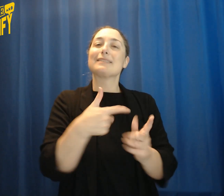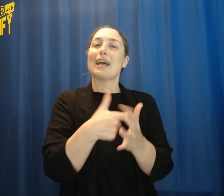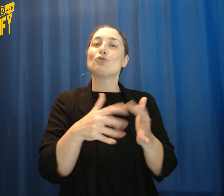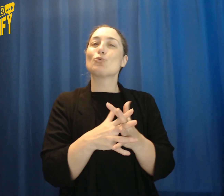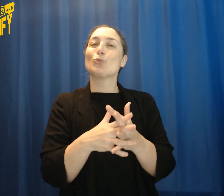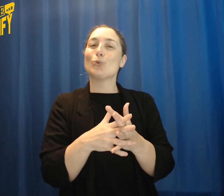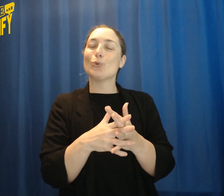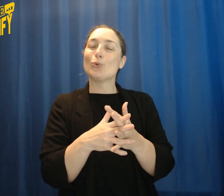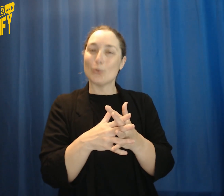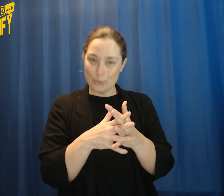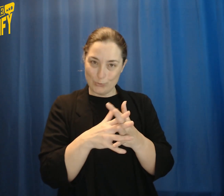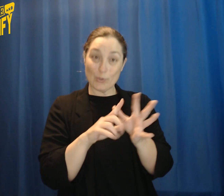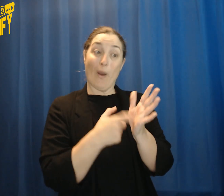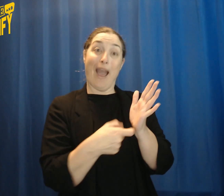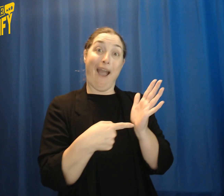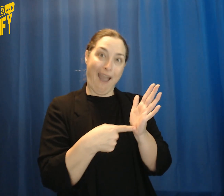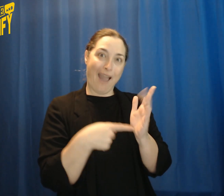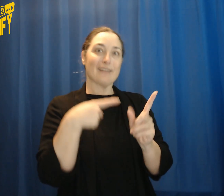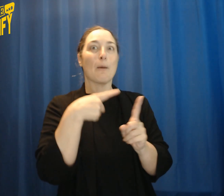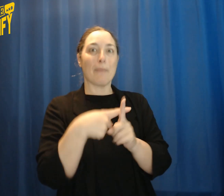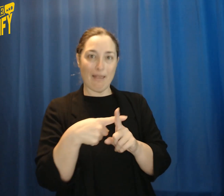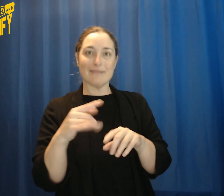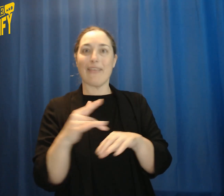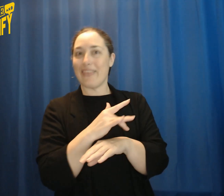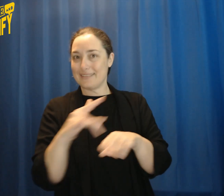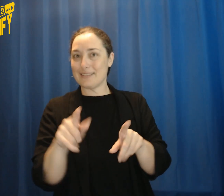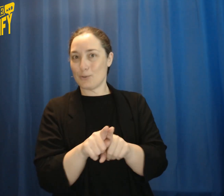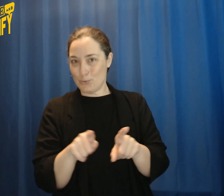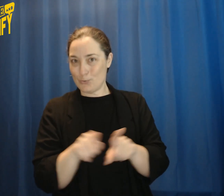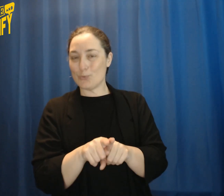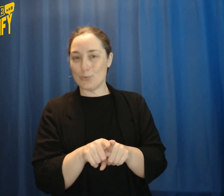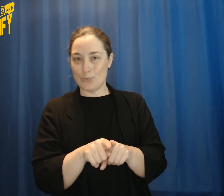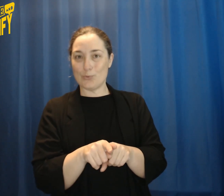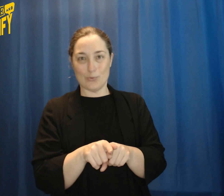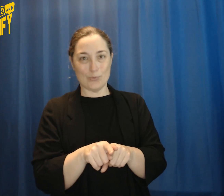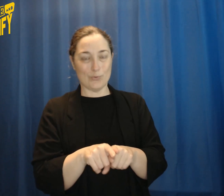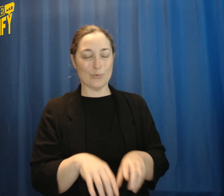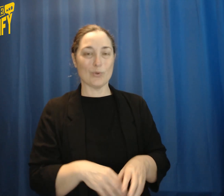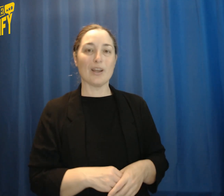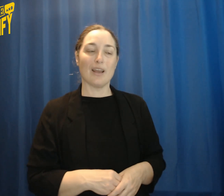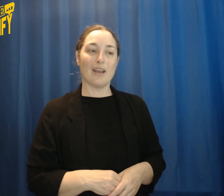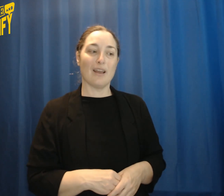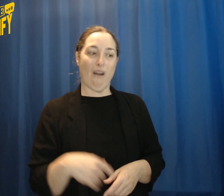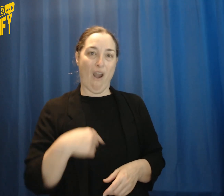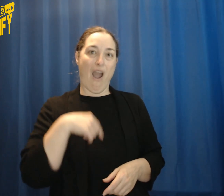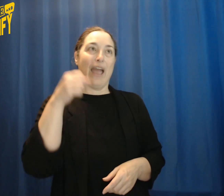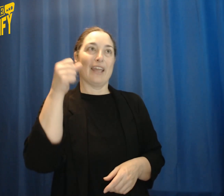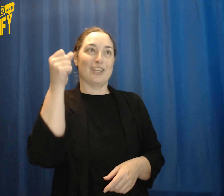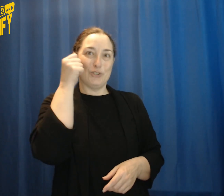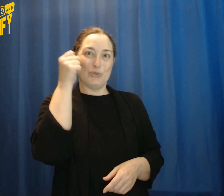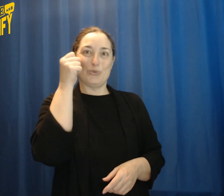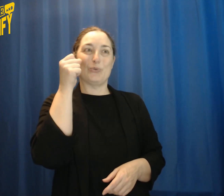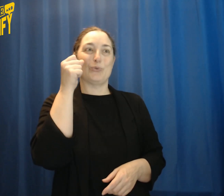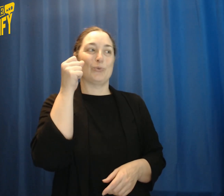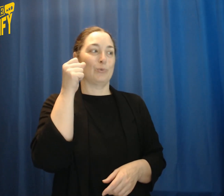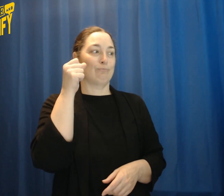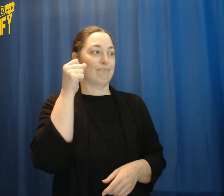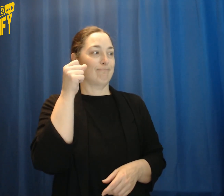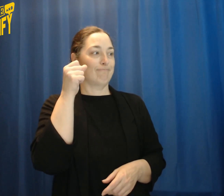but I also, you know, the backstage, and he ran it like a real thing. So I knew everything was what I'd learned and I